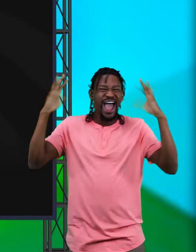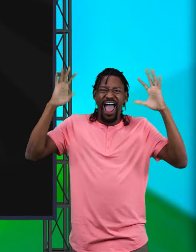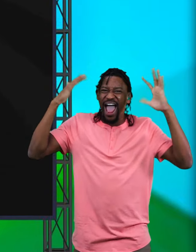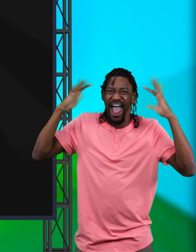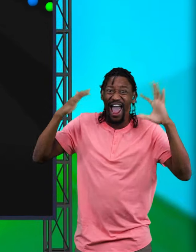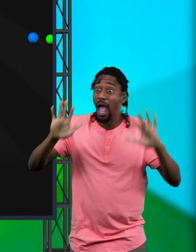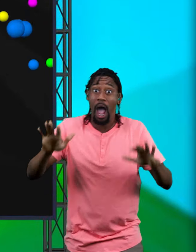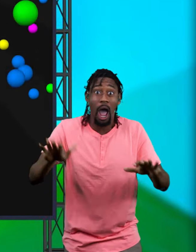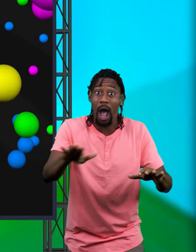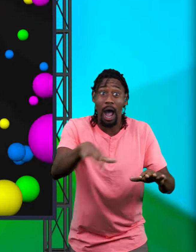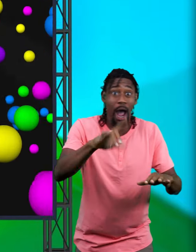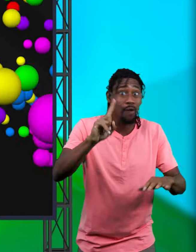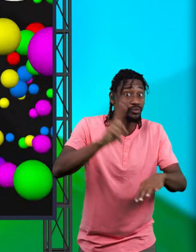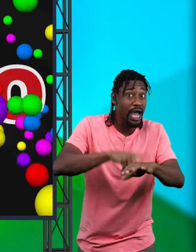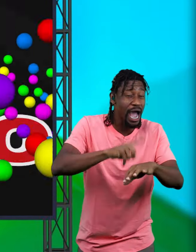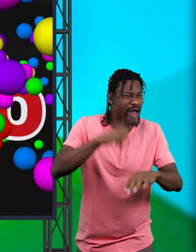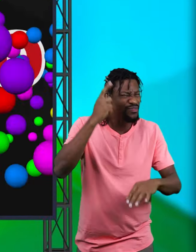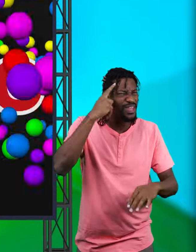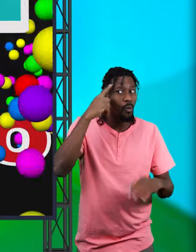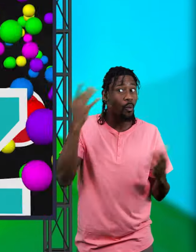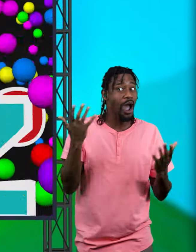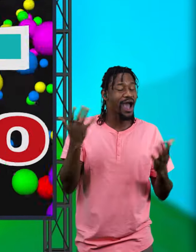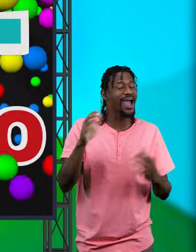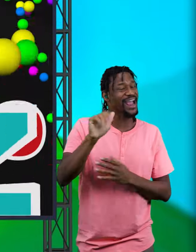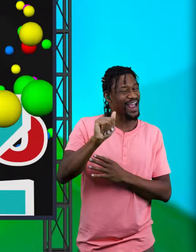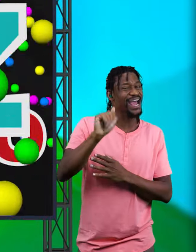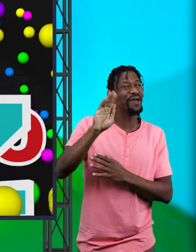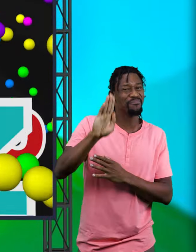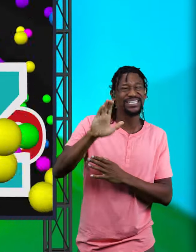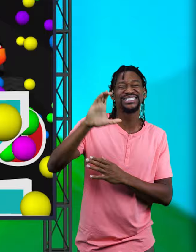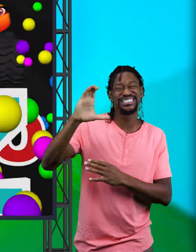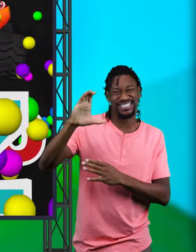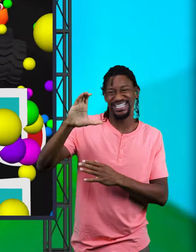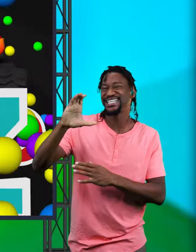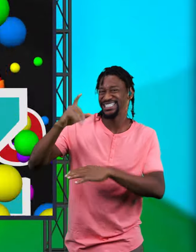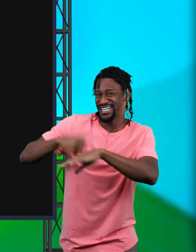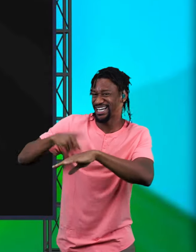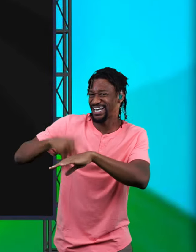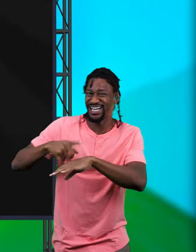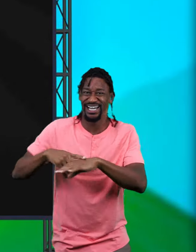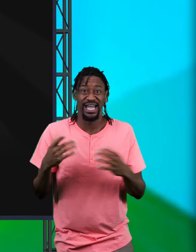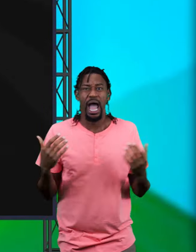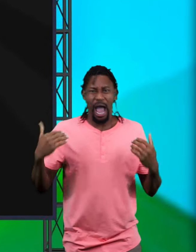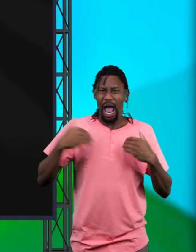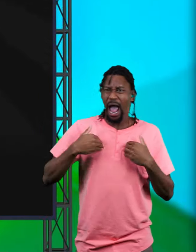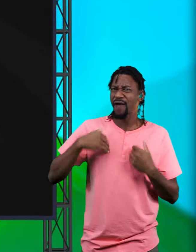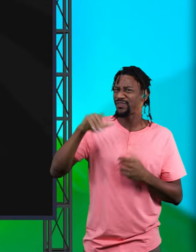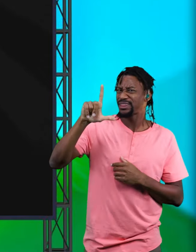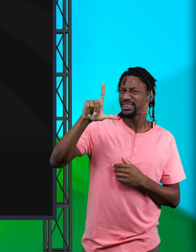Yep, it's time for an awesome alphabet rhyme. Yippee! Now, there are 26 letters